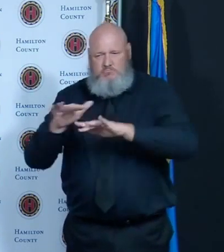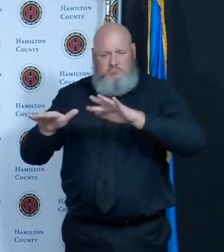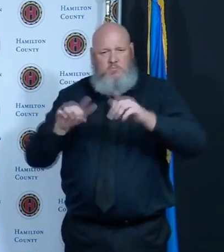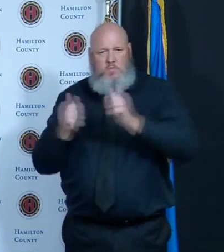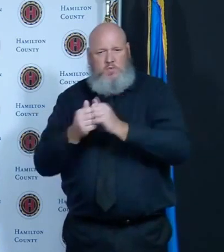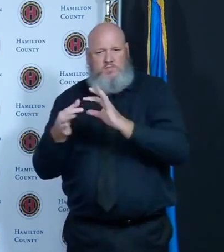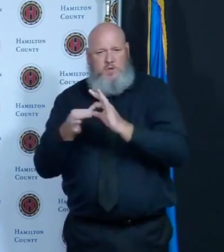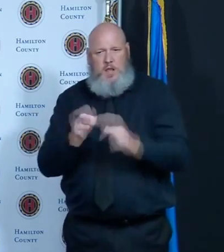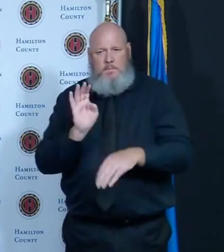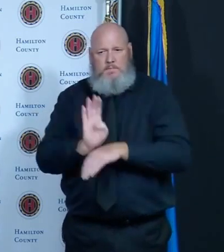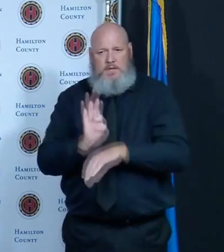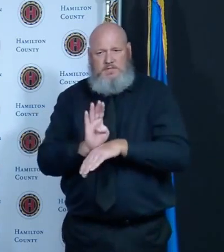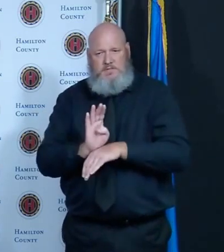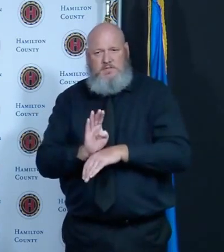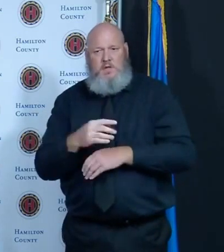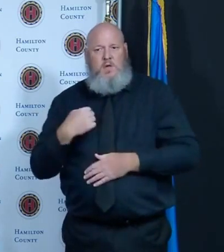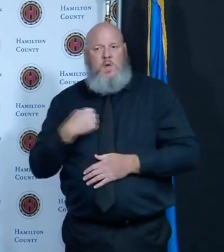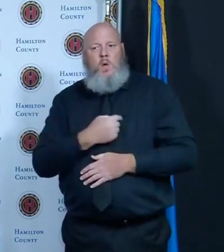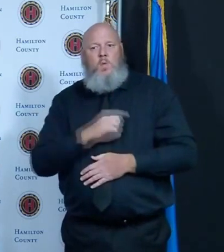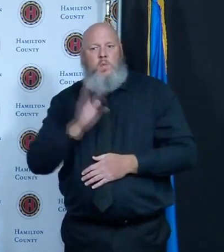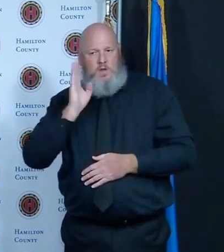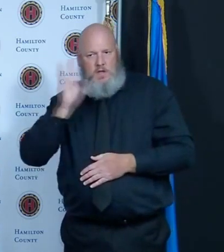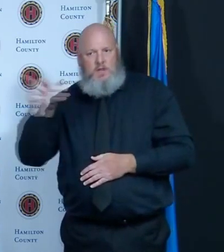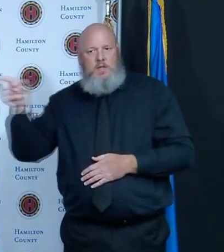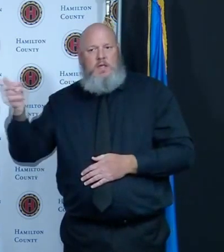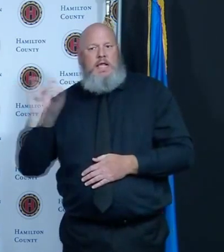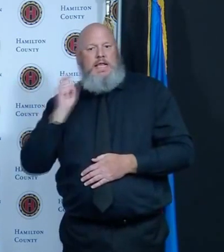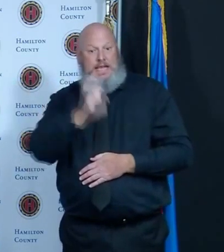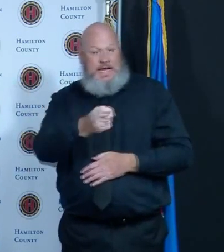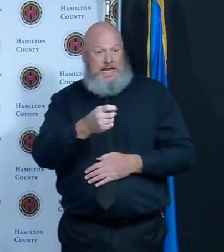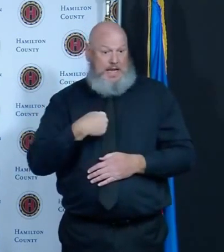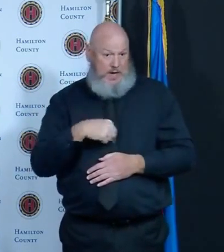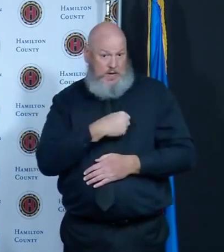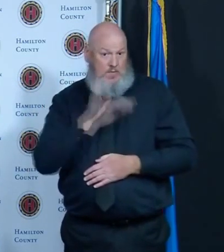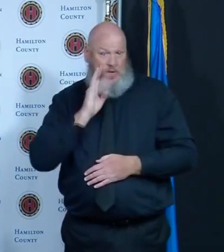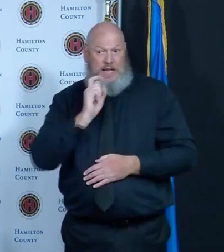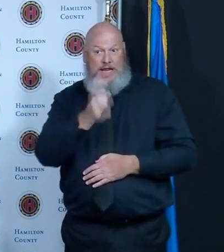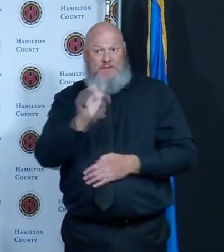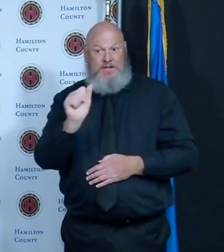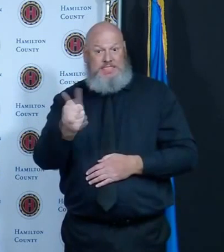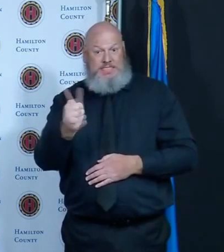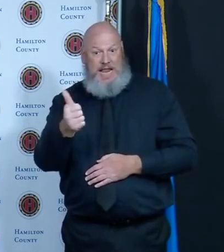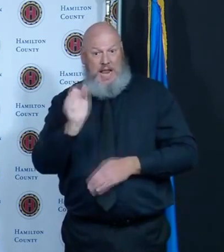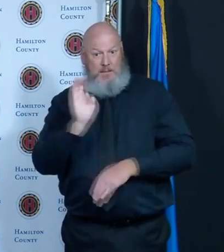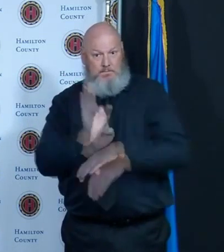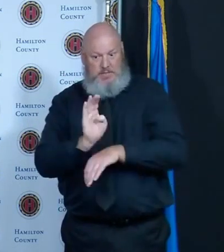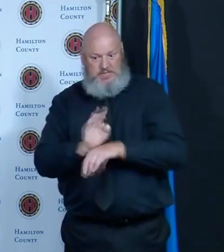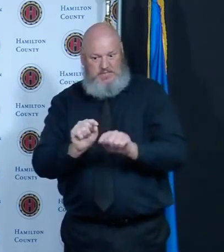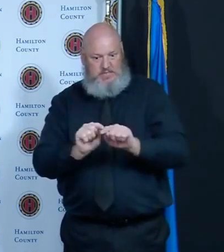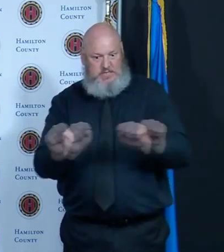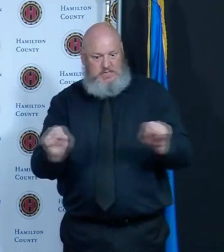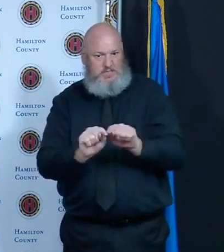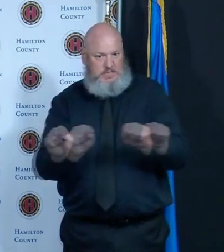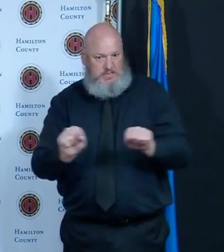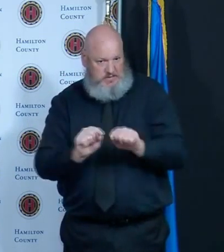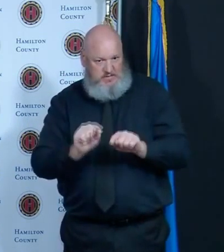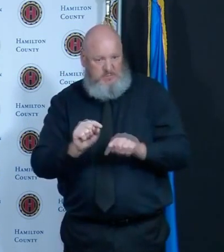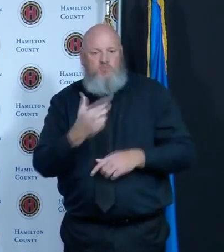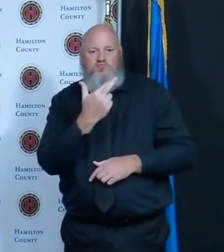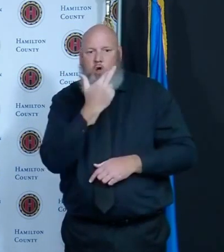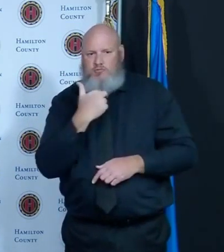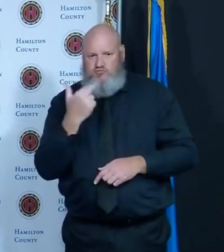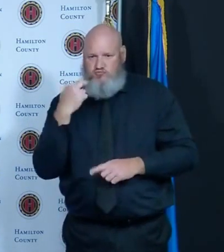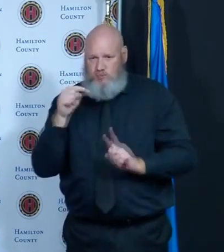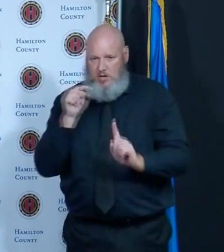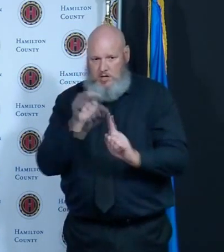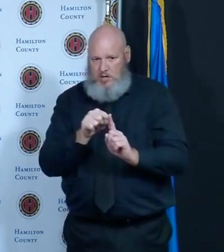restaurants in the township that have carryout but do not have drive-through windows. Kudos